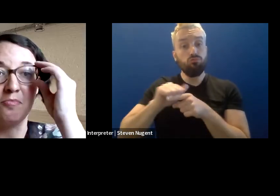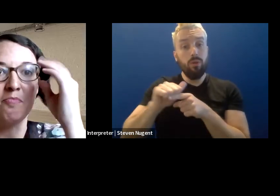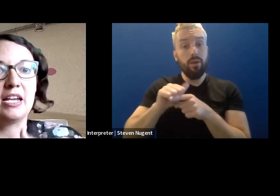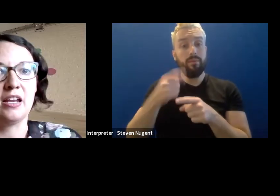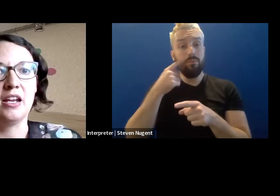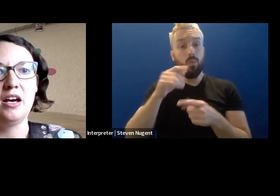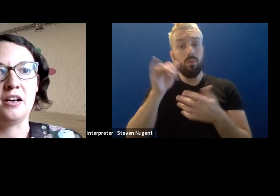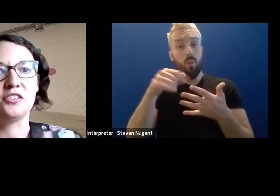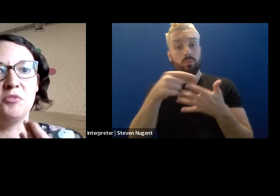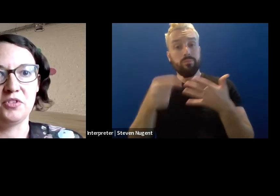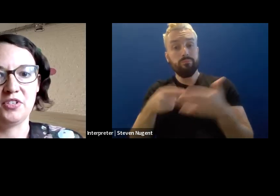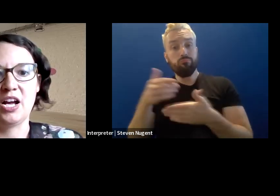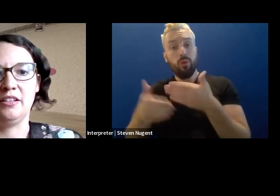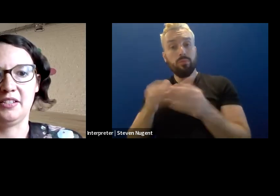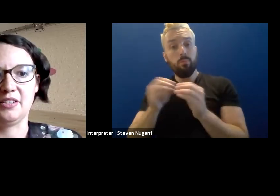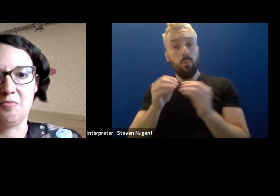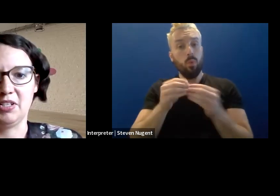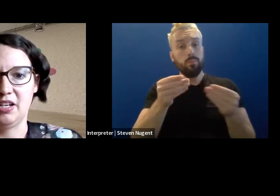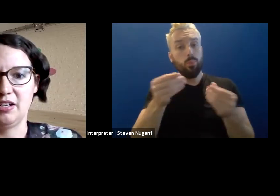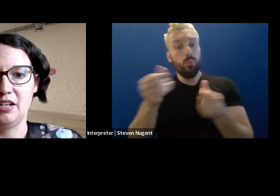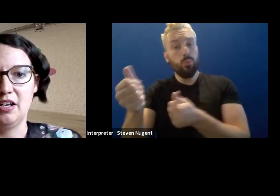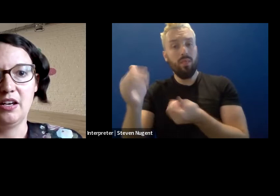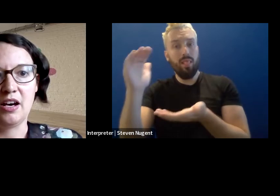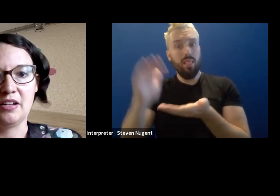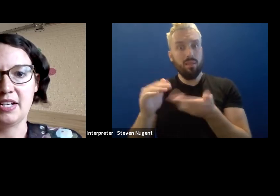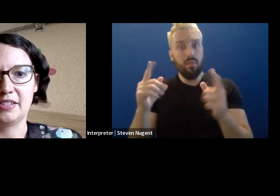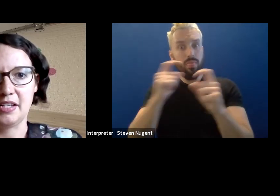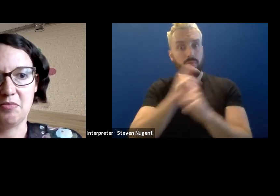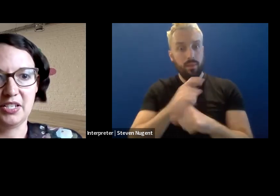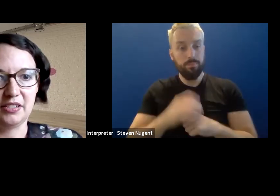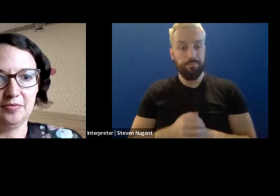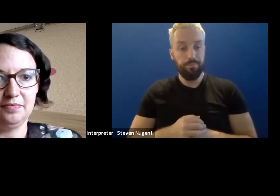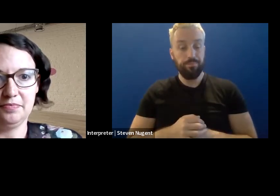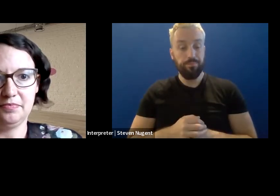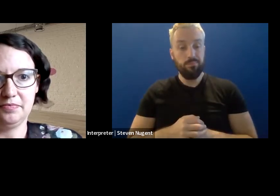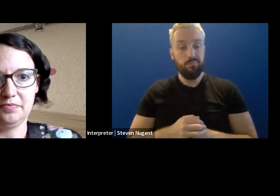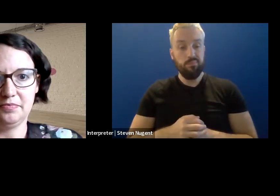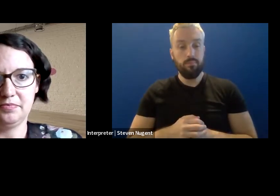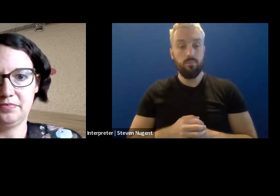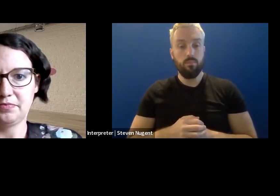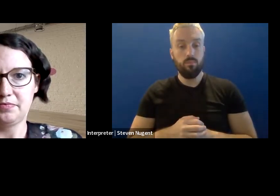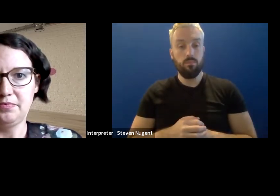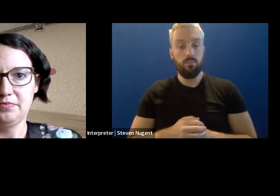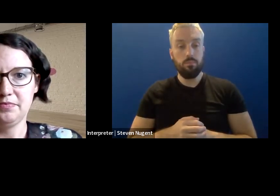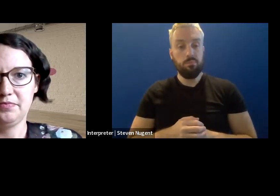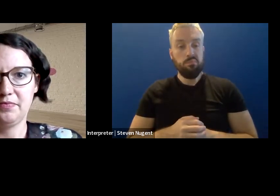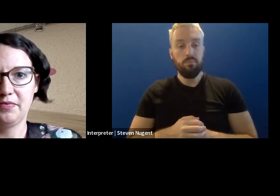to help make it smoother and less complicated. Next slide, please.